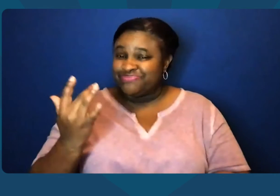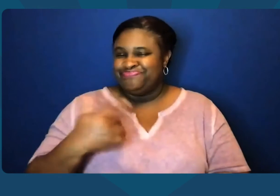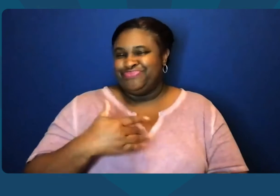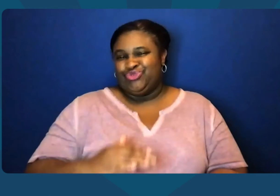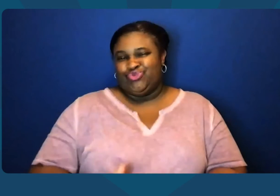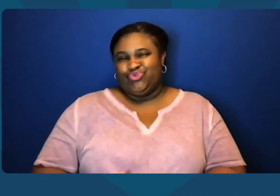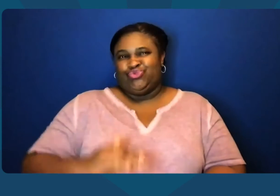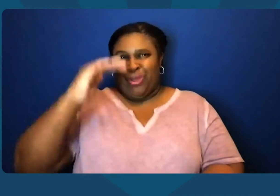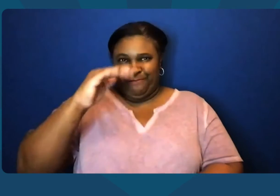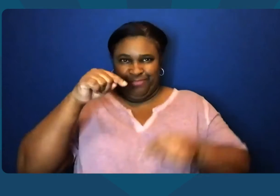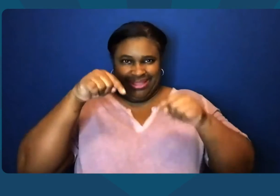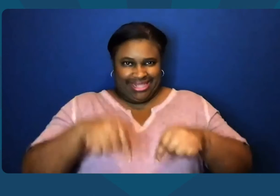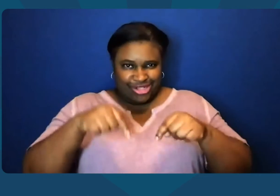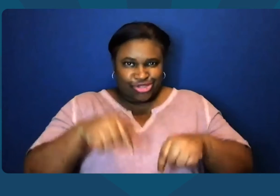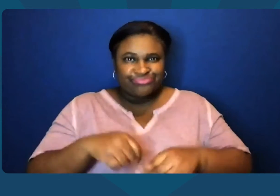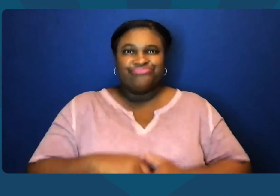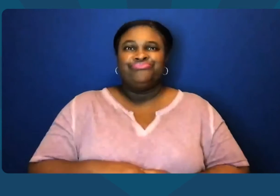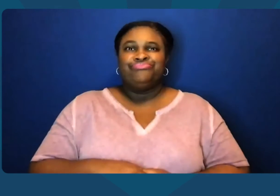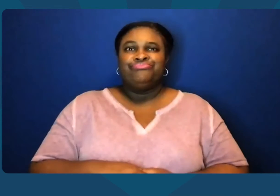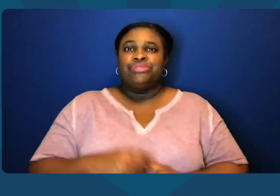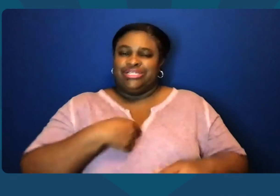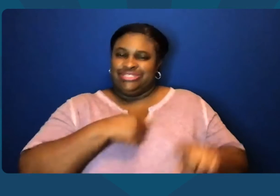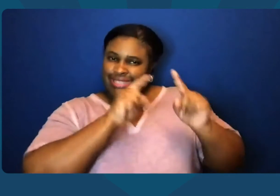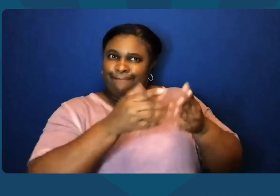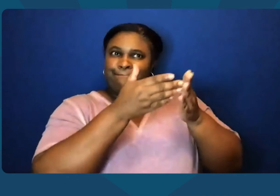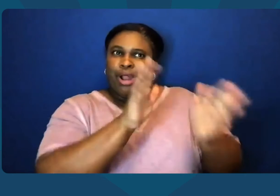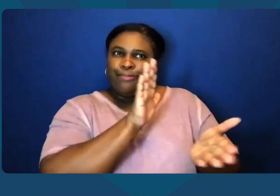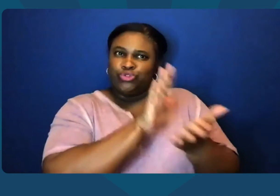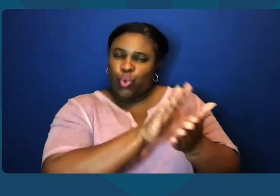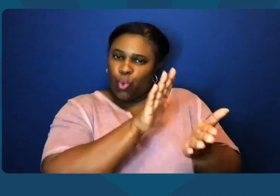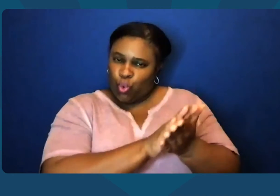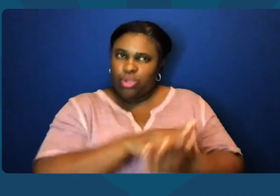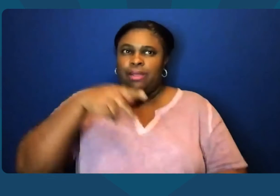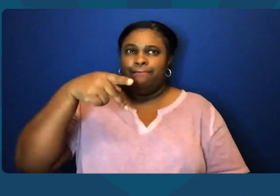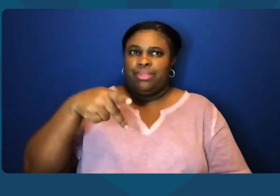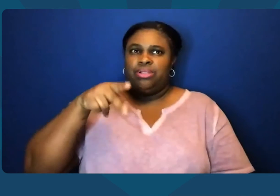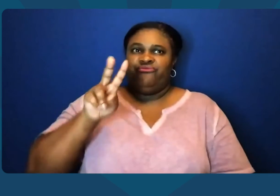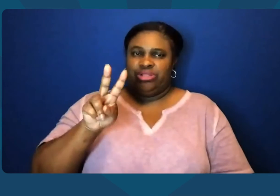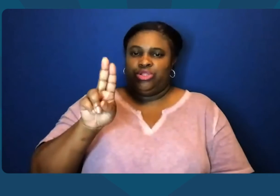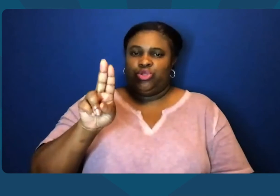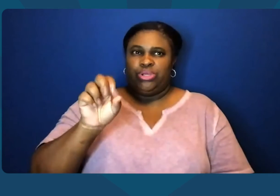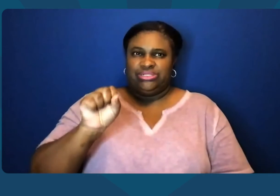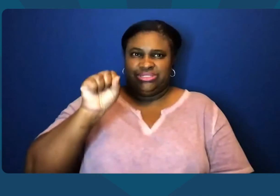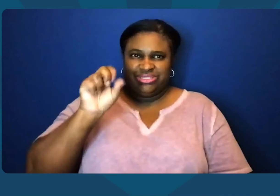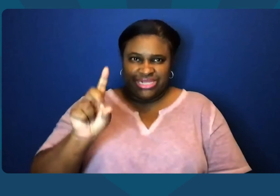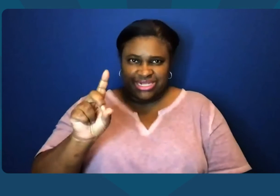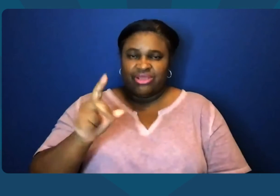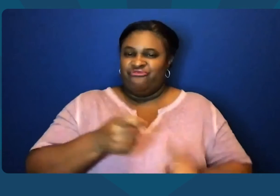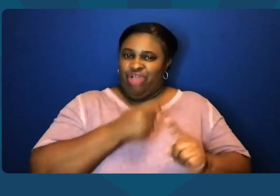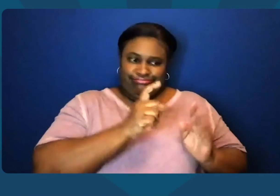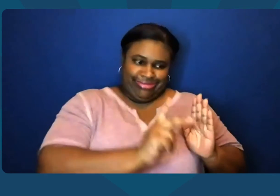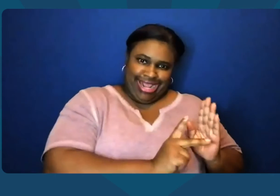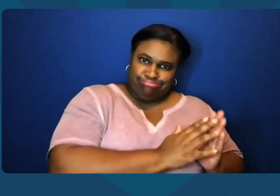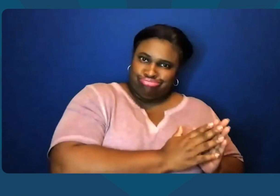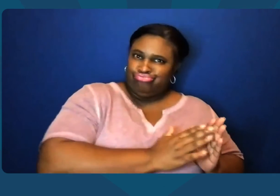I attended public schools in PVUSD from kindergarten to